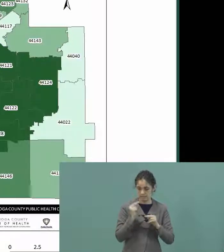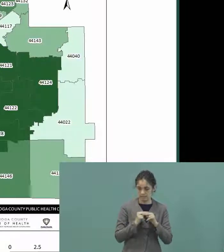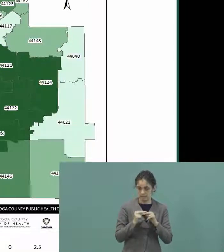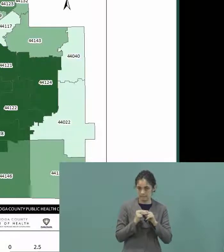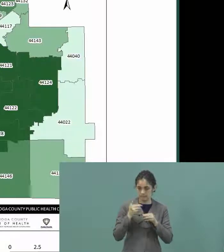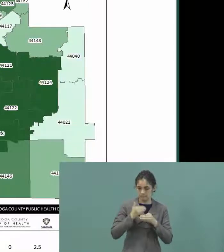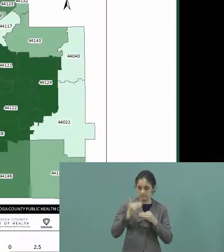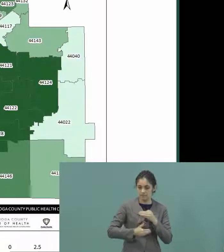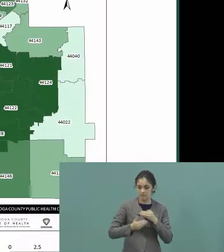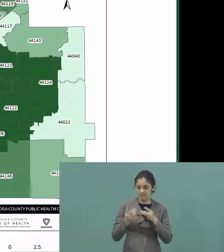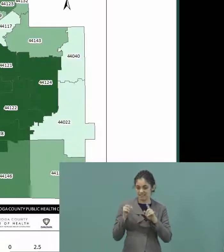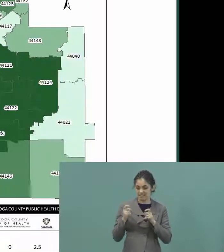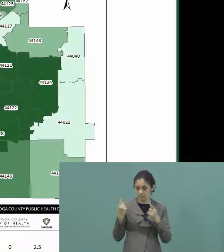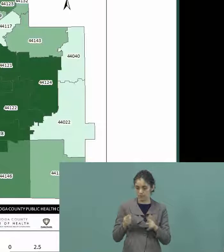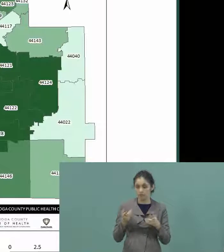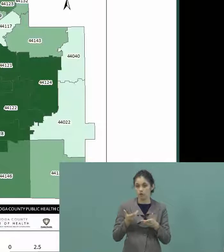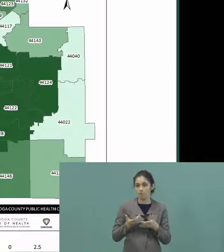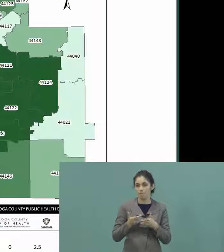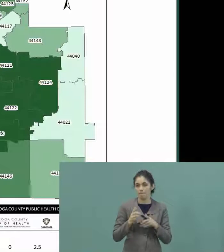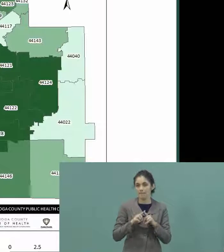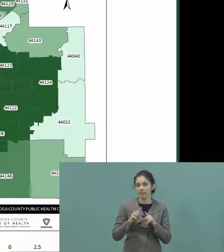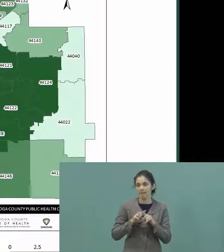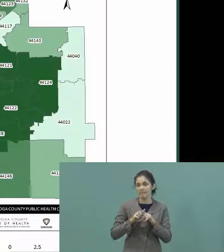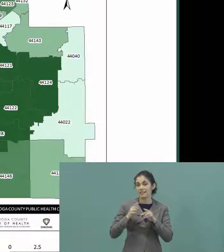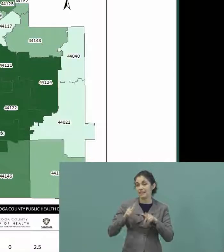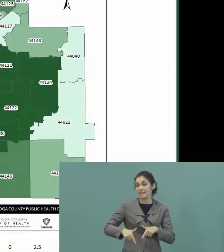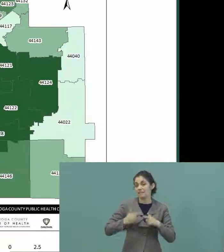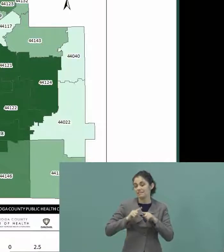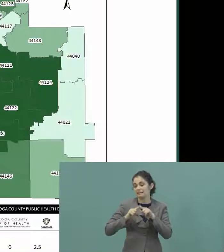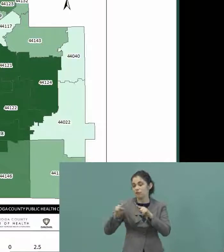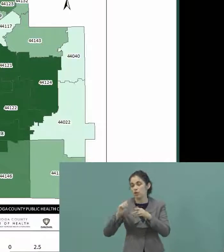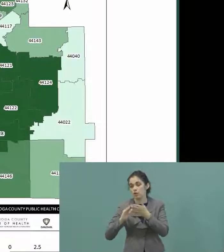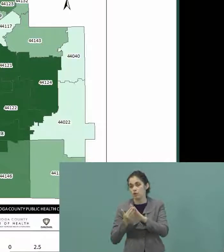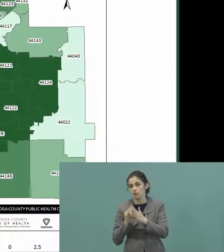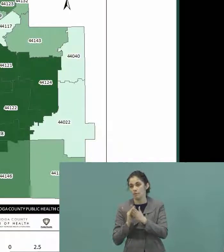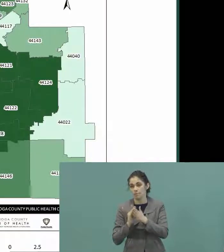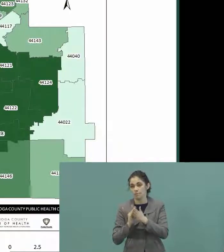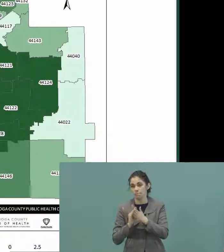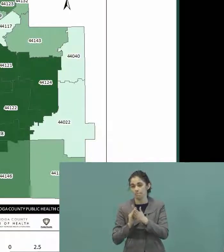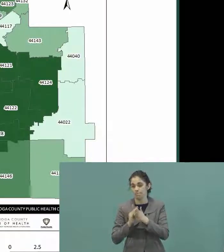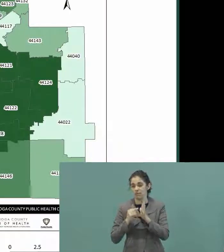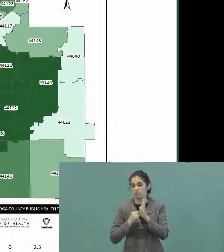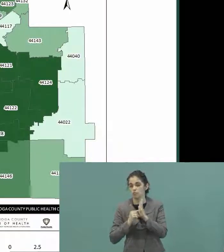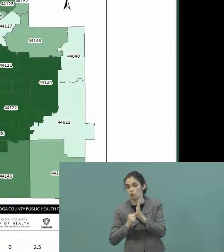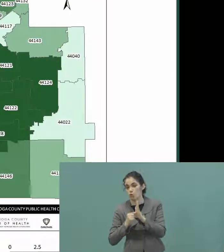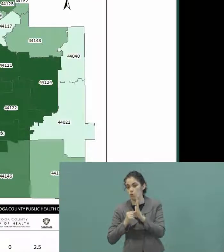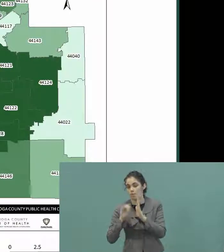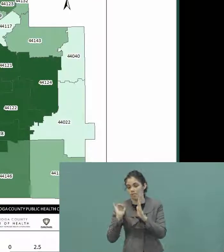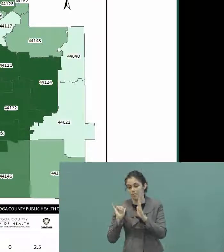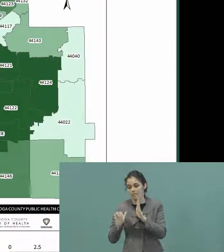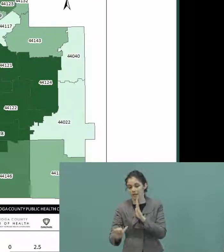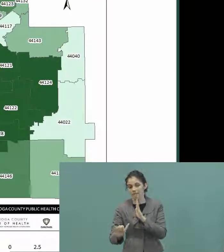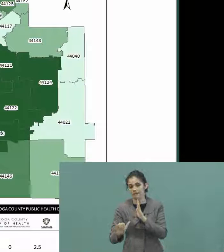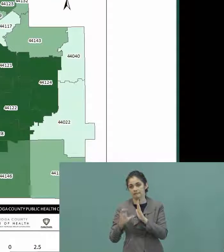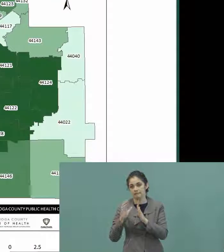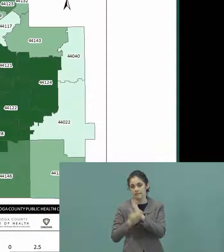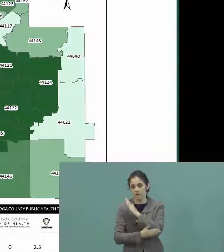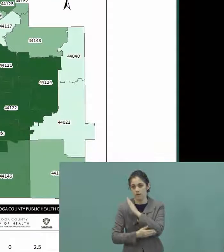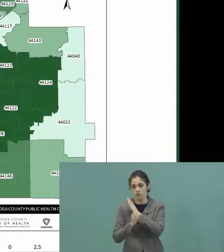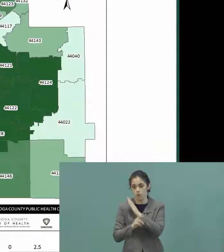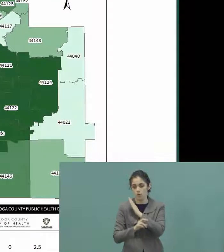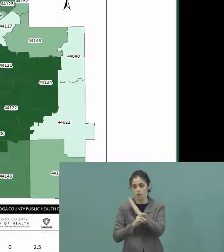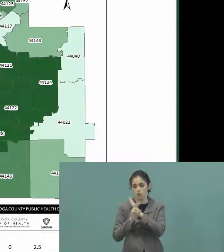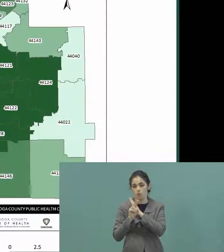who are tested here, but who may live in other communities. And so they may be reflected in a map in an adjacent county or 1, 2, or